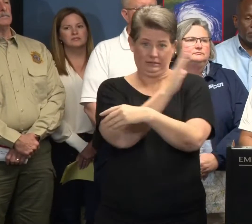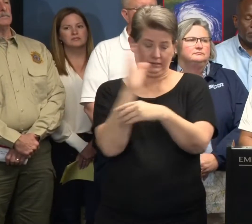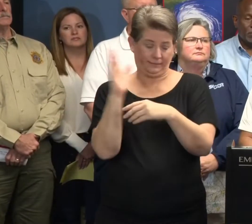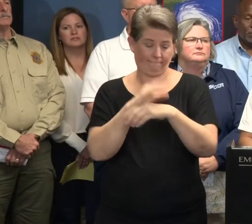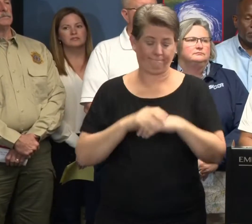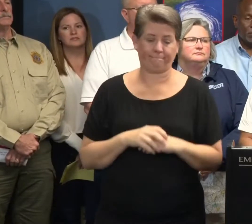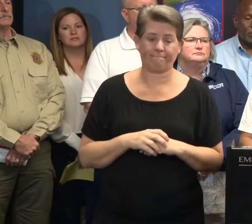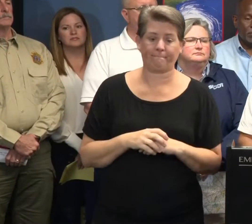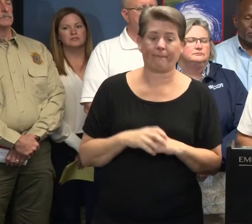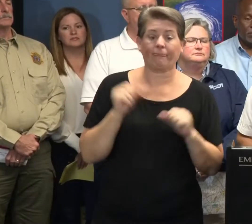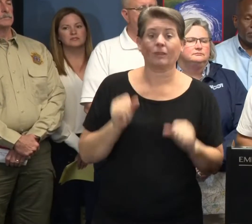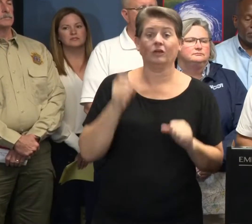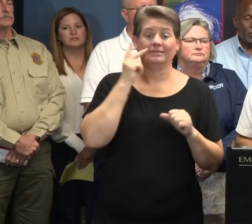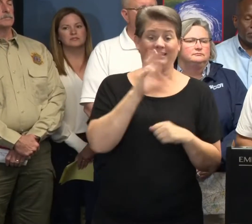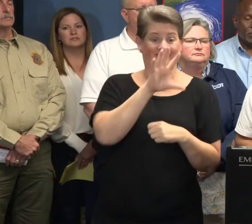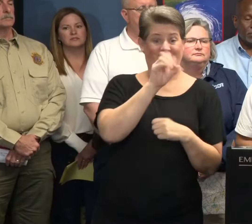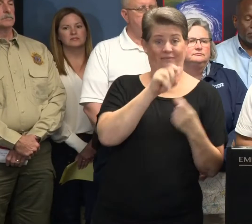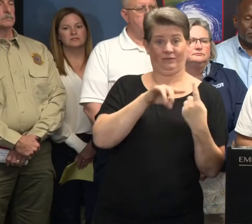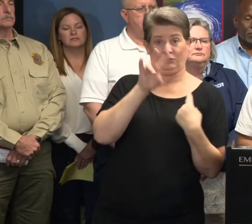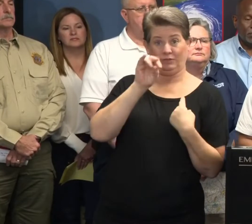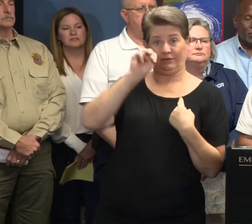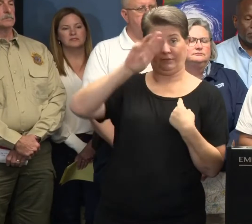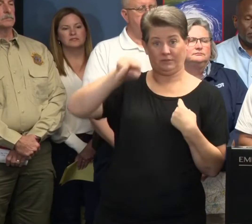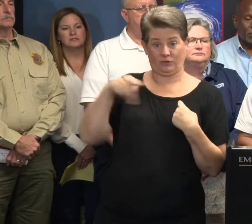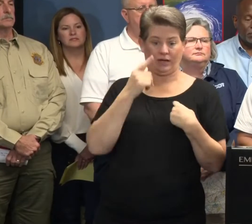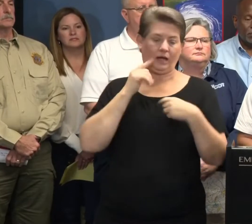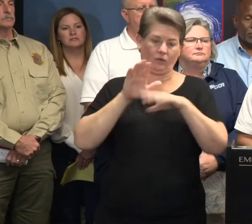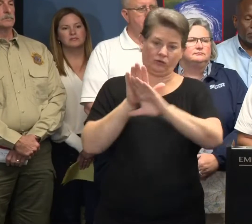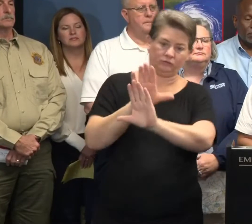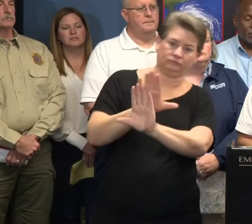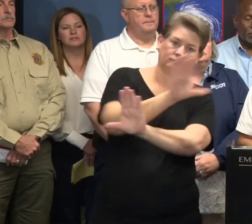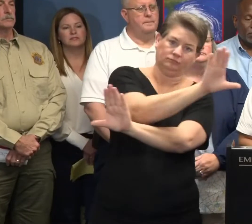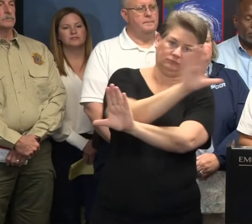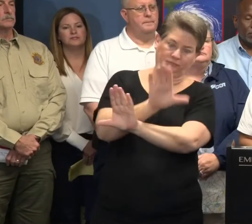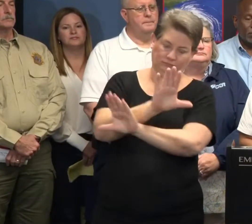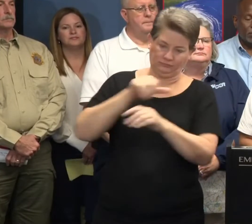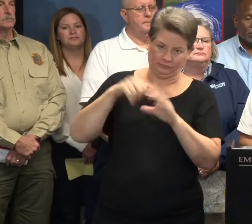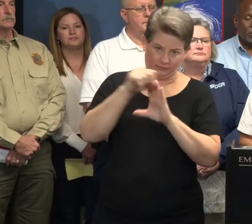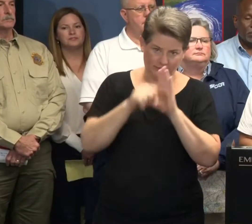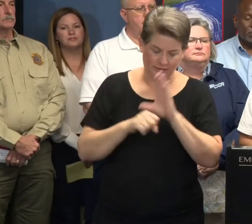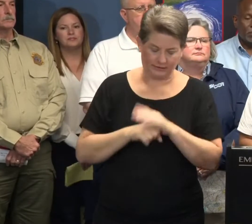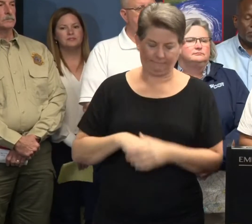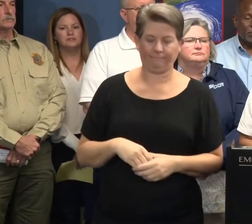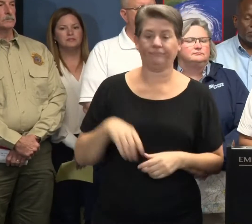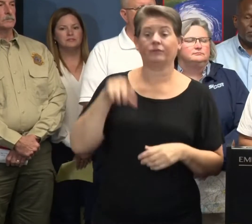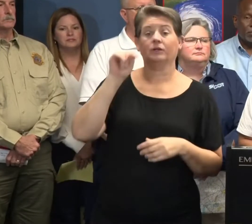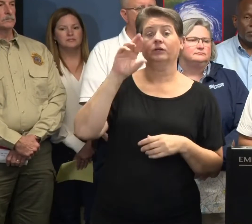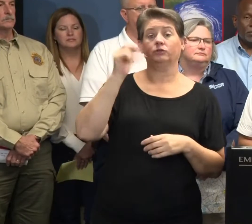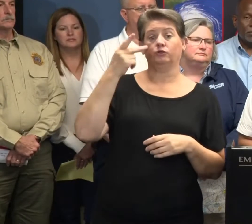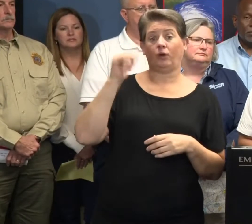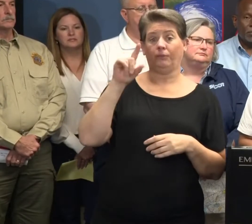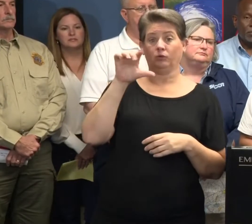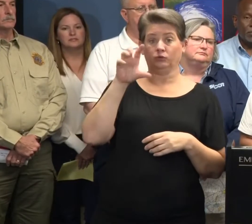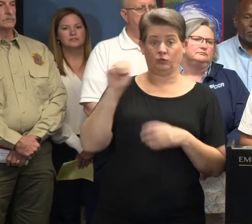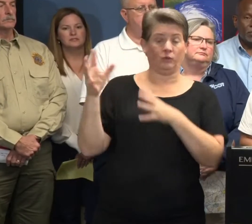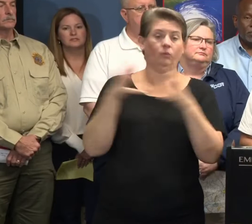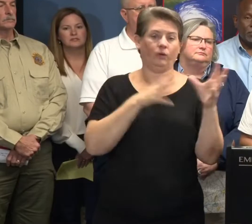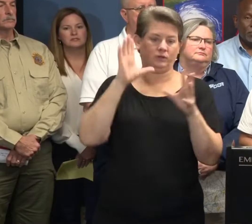and 50 to 70 miles an hour farther inland along the track. Tropical storm force winds will extend west through the